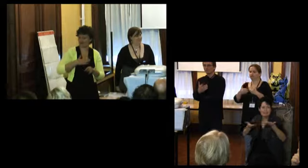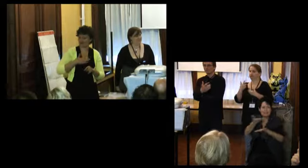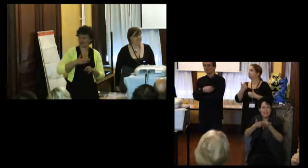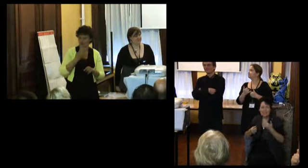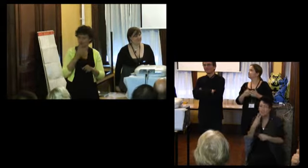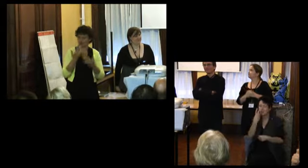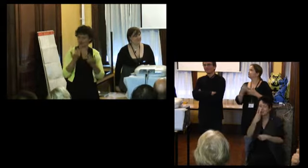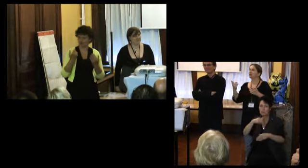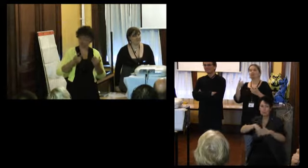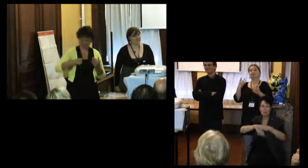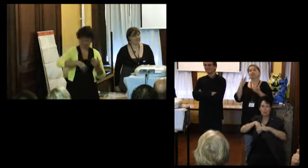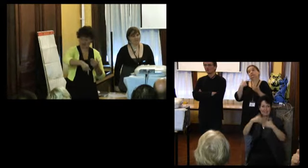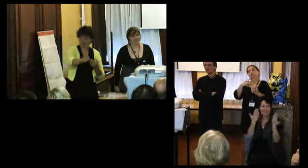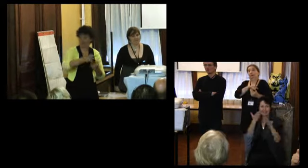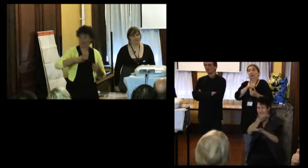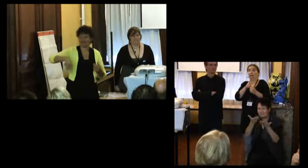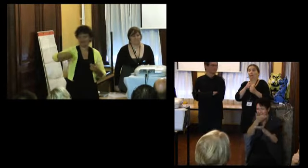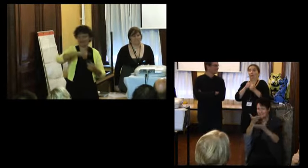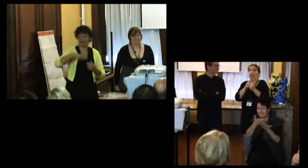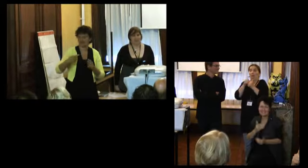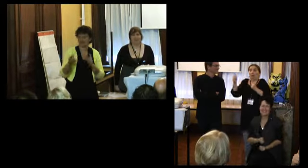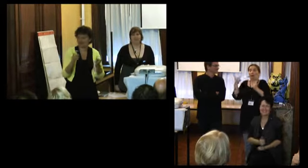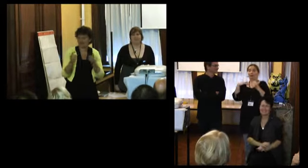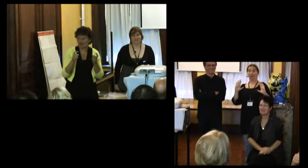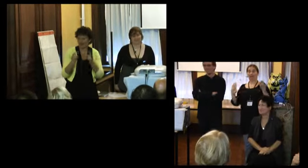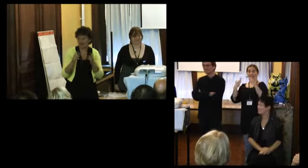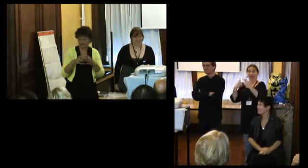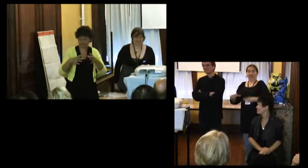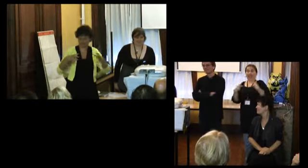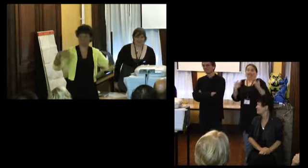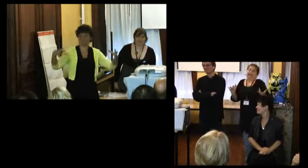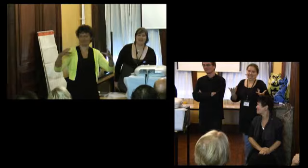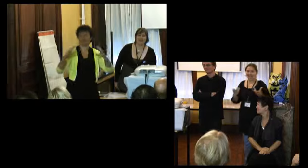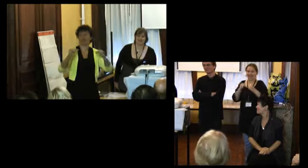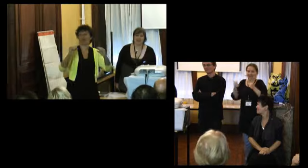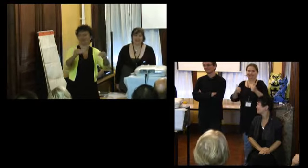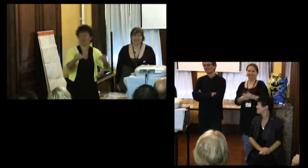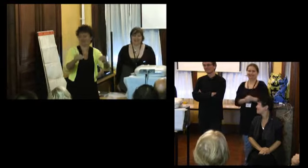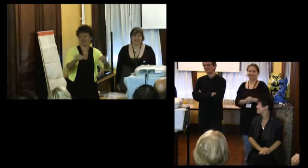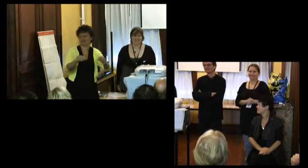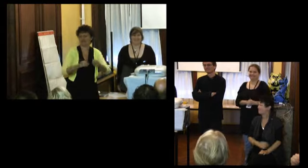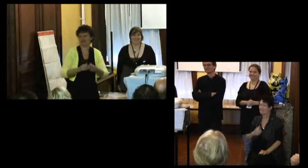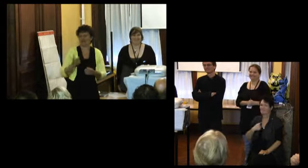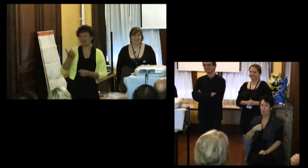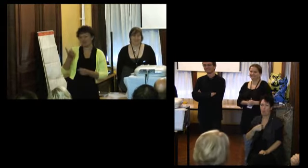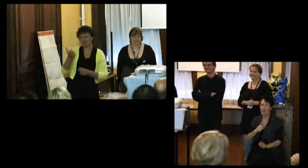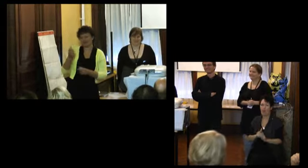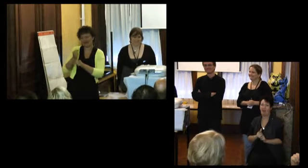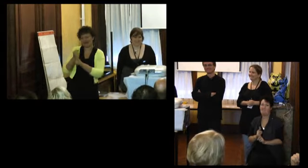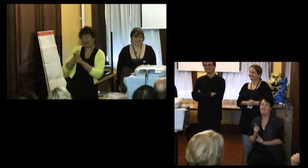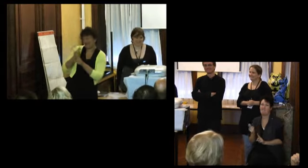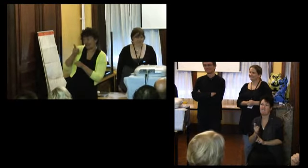que nous sommes un peu loin autour de nos montagnes. We're a bit far in the mountains, so